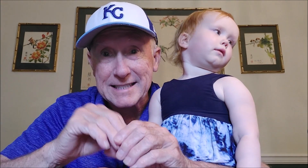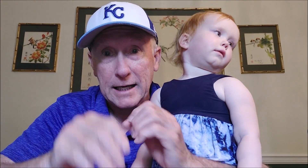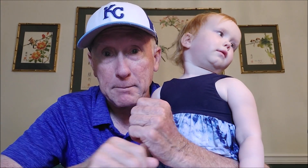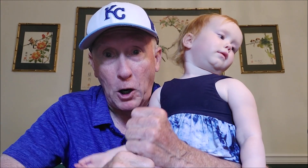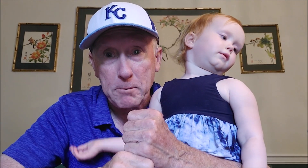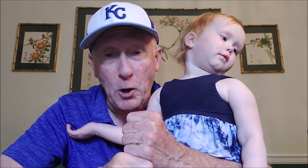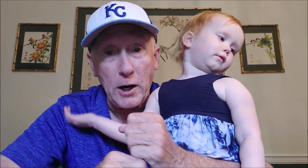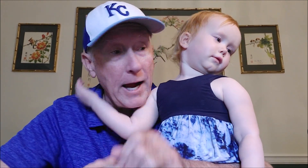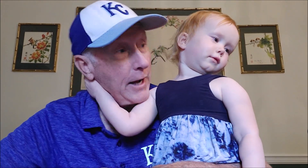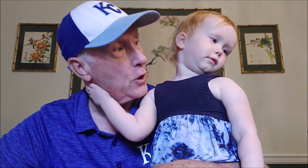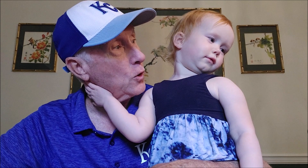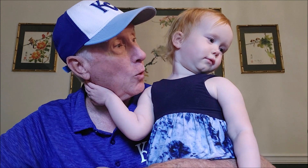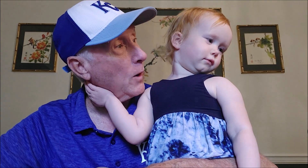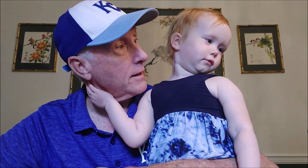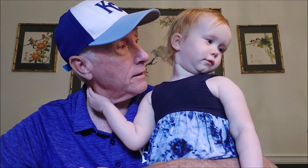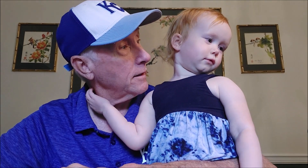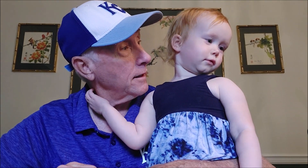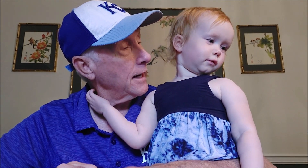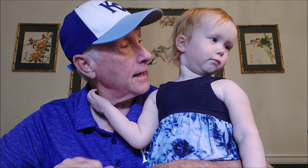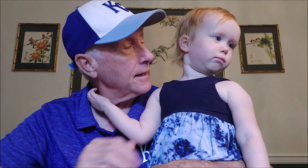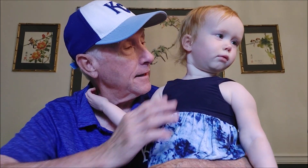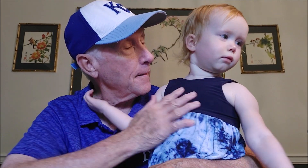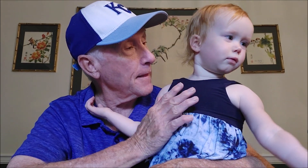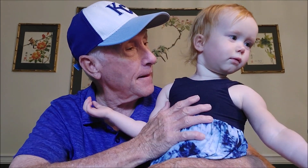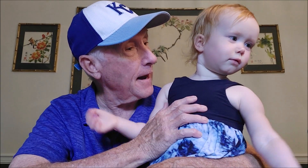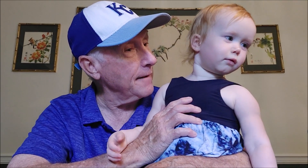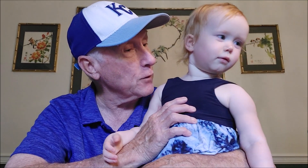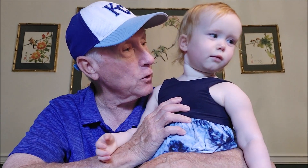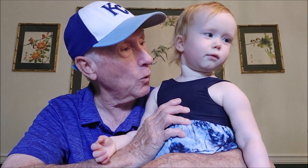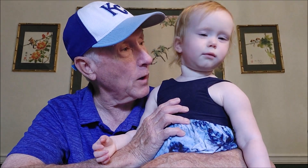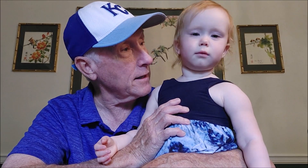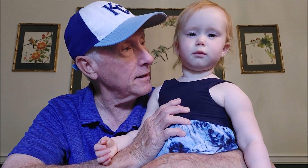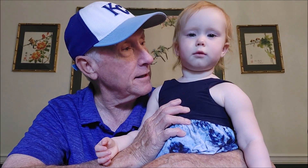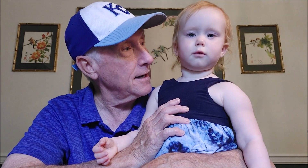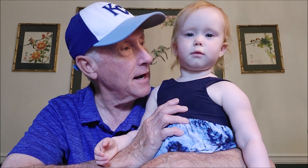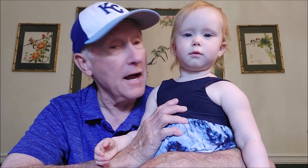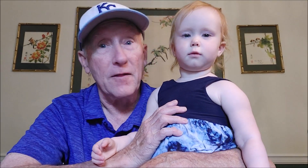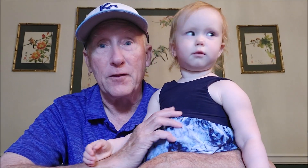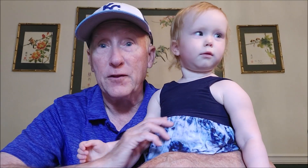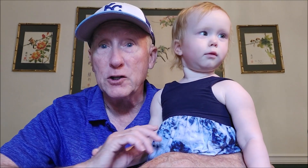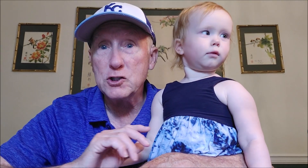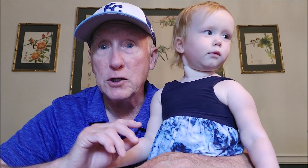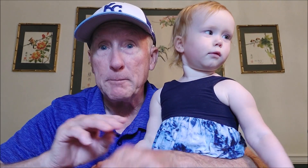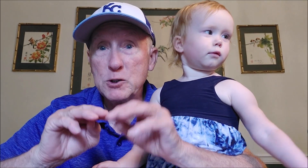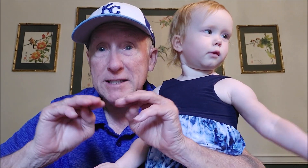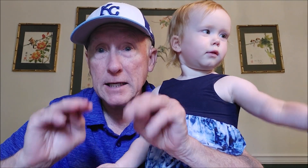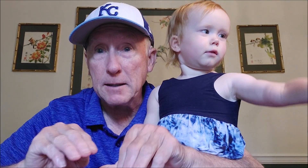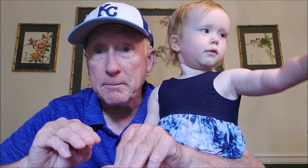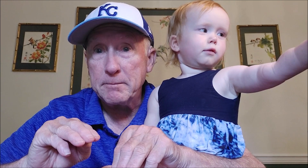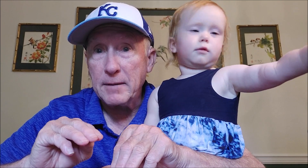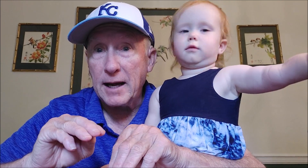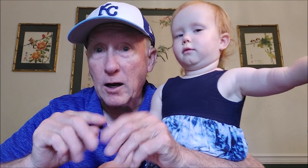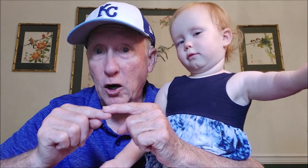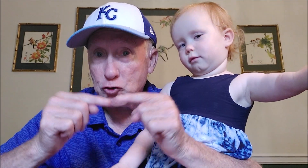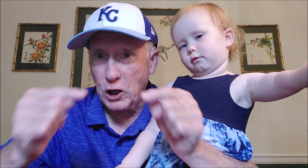inside the ballpark. And you know what? Hey, you know what? There's a museum across